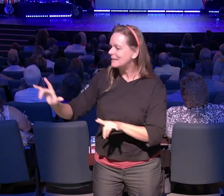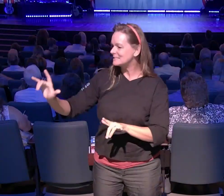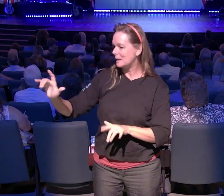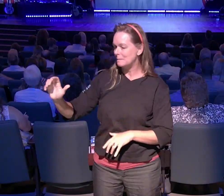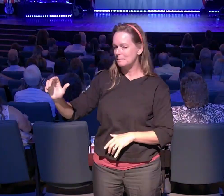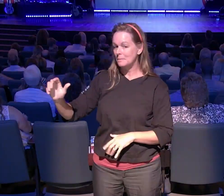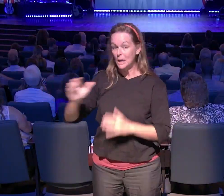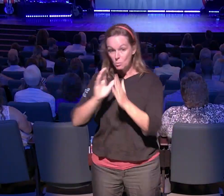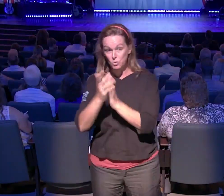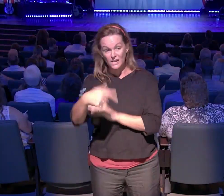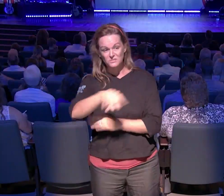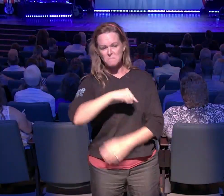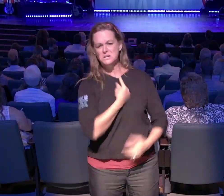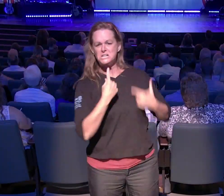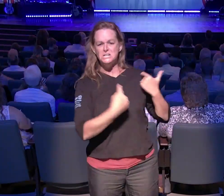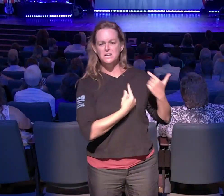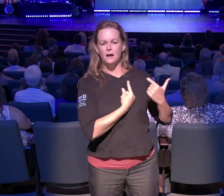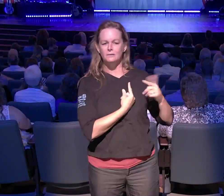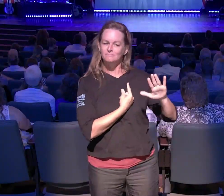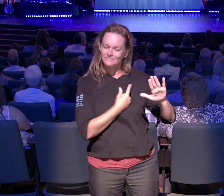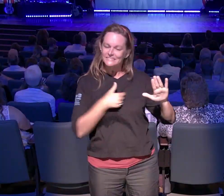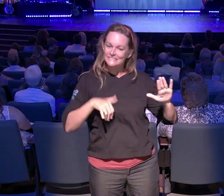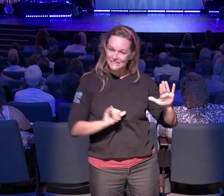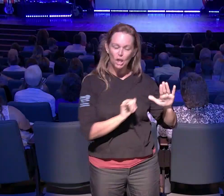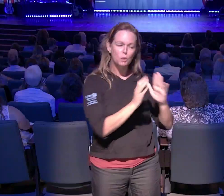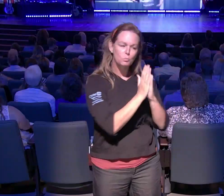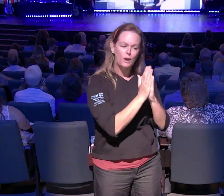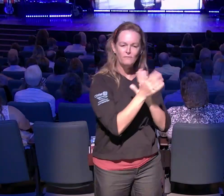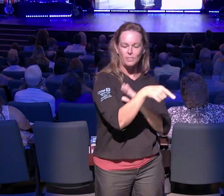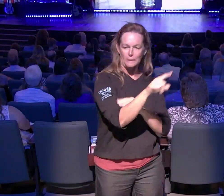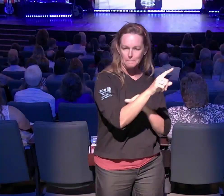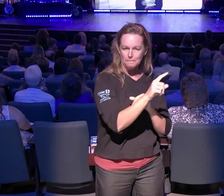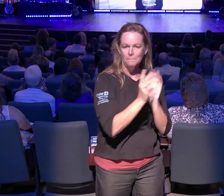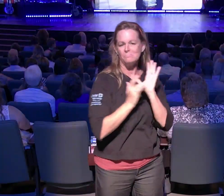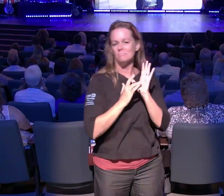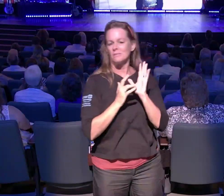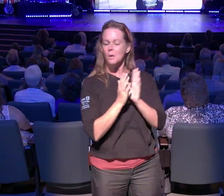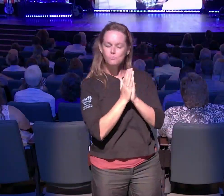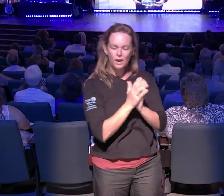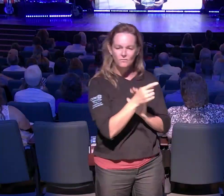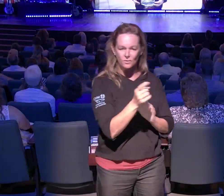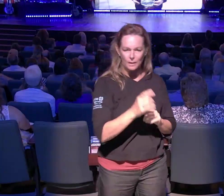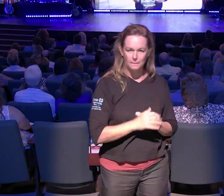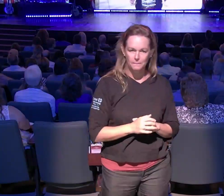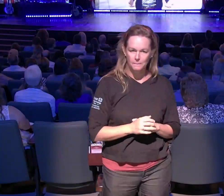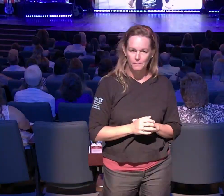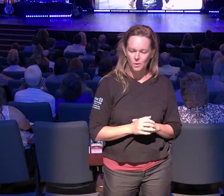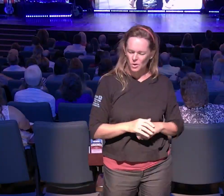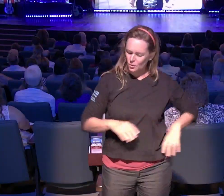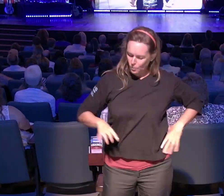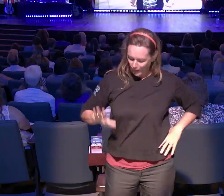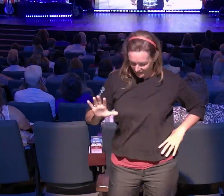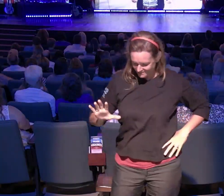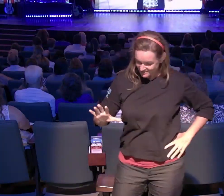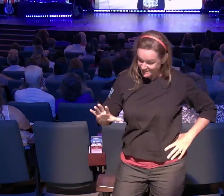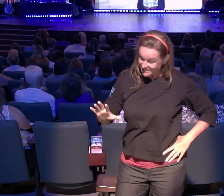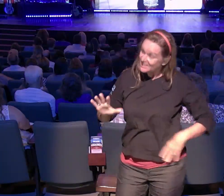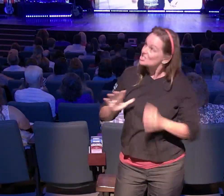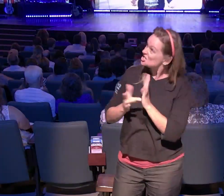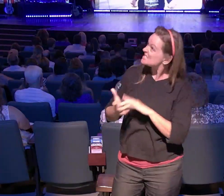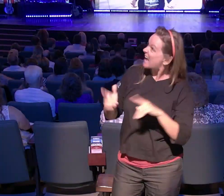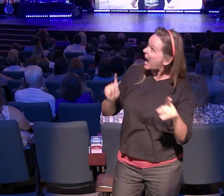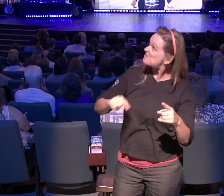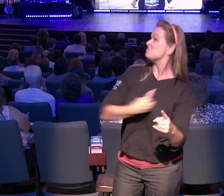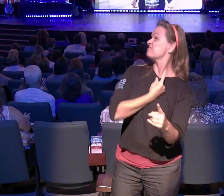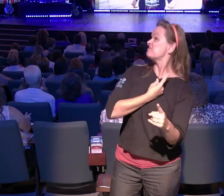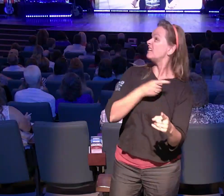pray for those who spitefully use you and persecute you." Now, I have to be honest, when I hear the words of Jesus, I think, really, Jesus? I gotta